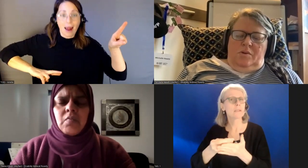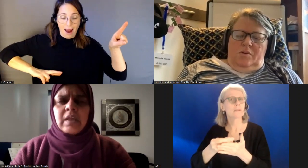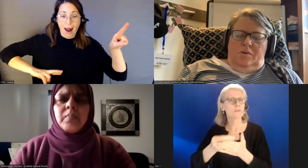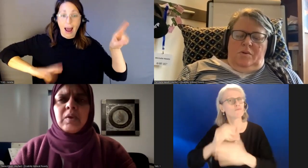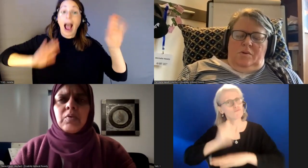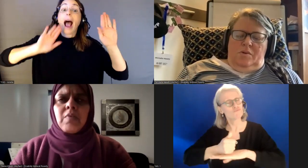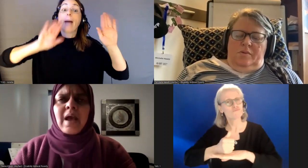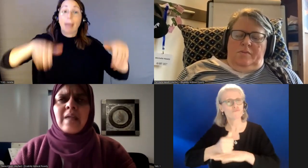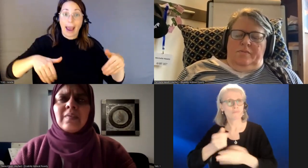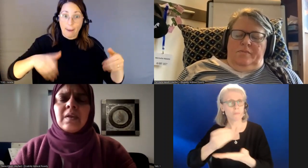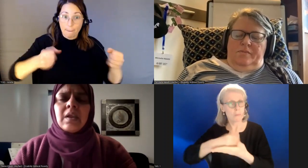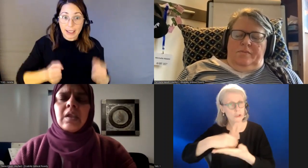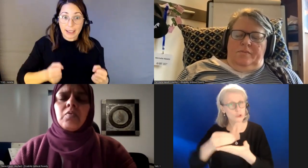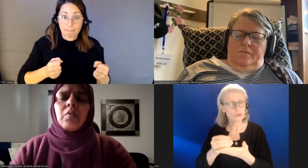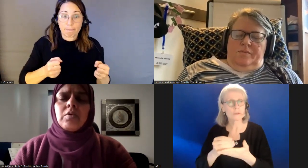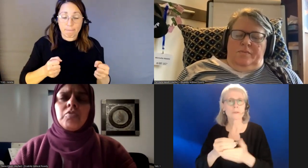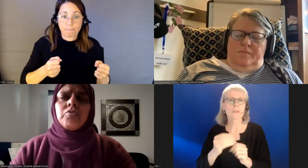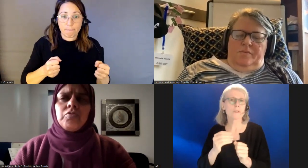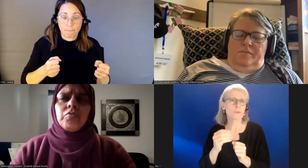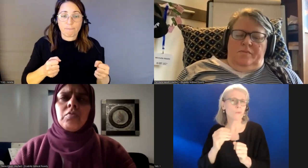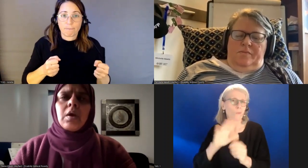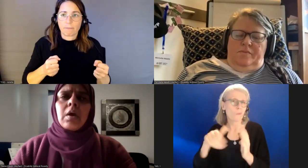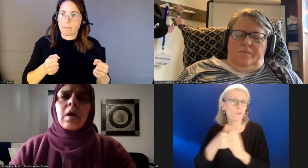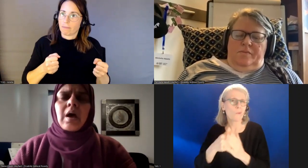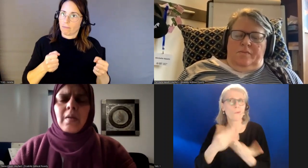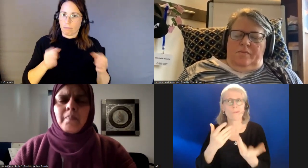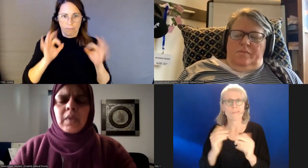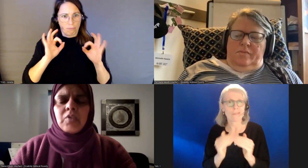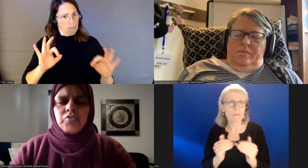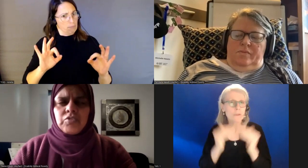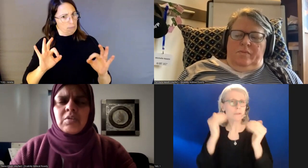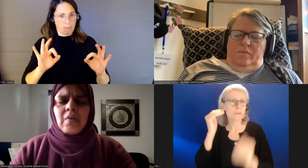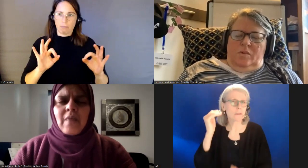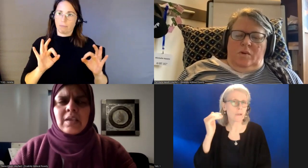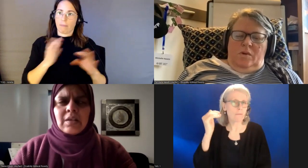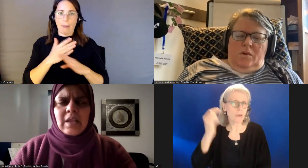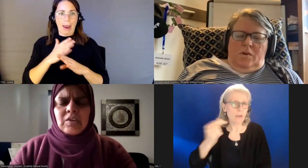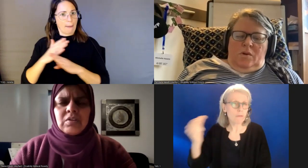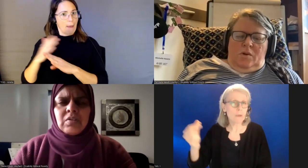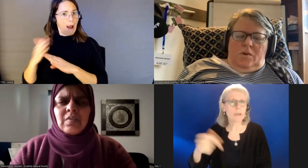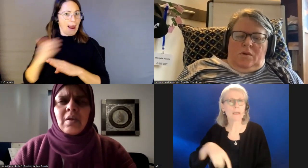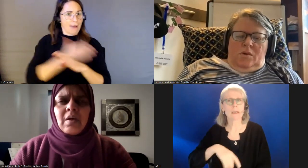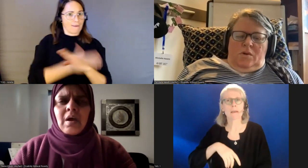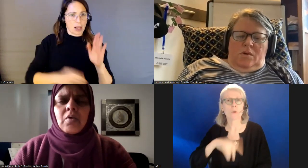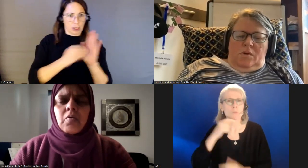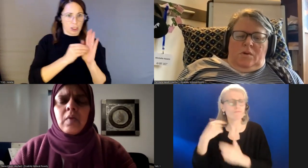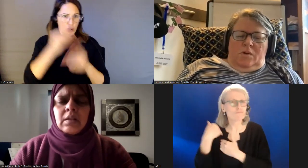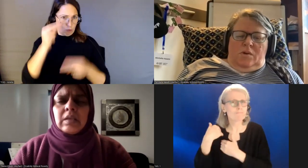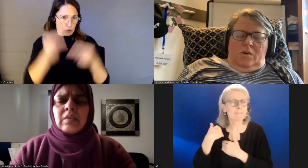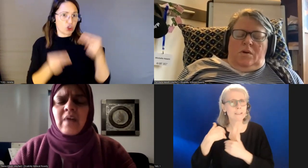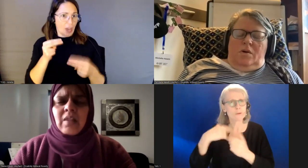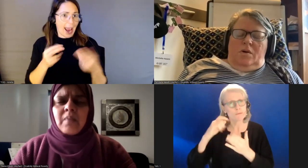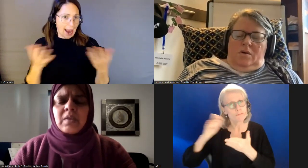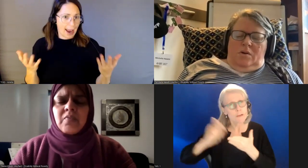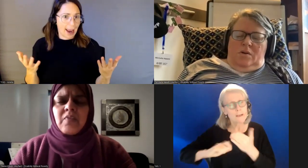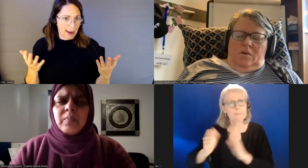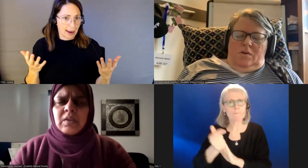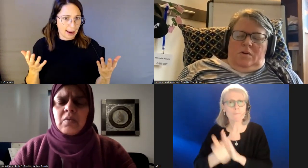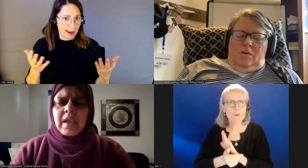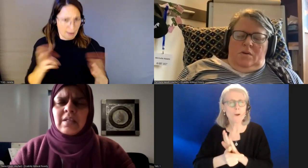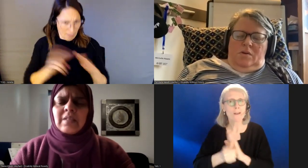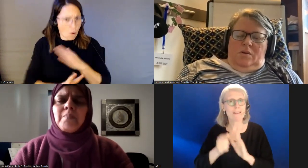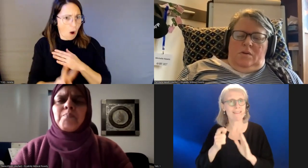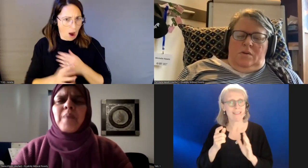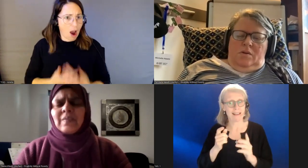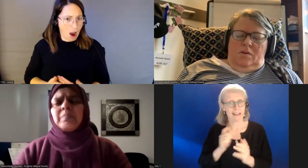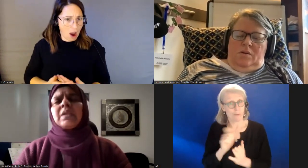co-creation with bureaucrats in order to ensure that regulations are quickly developed and developed in